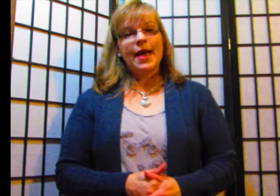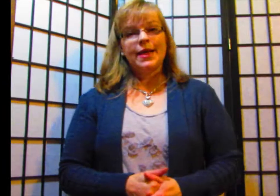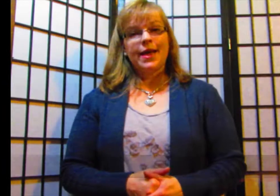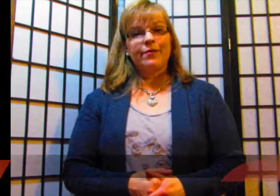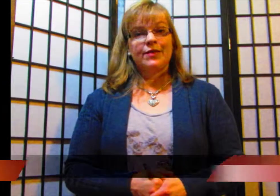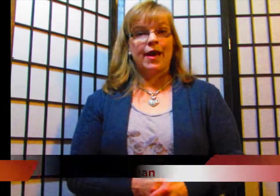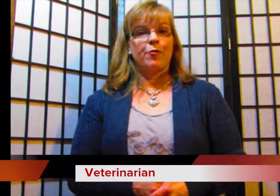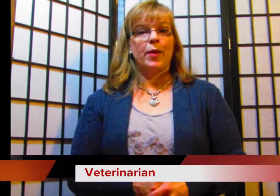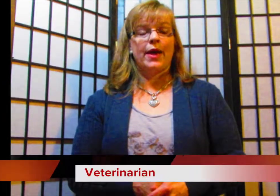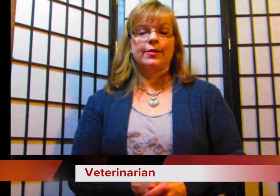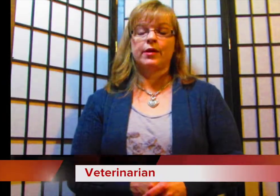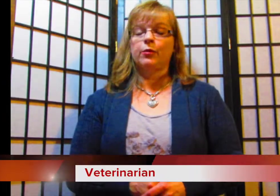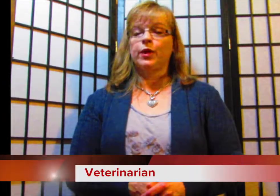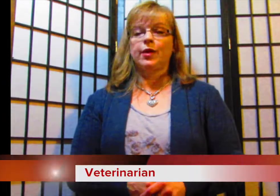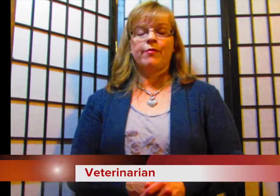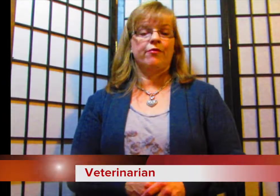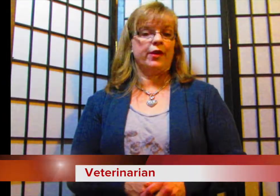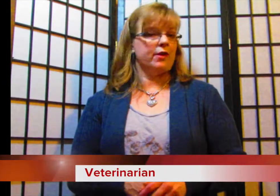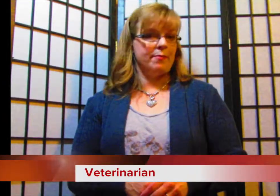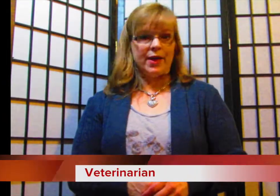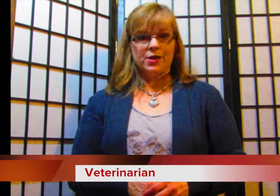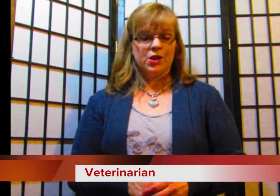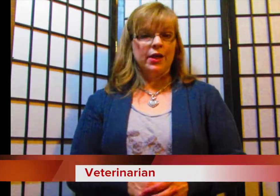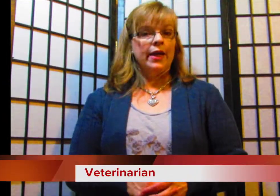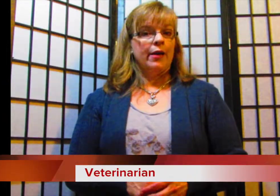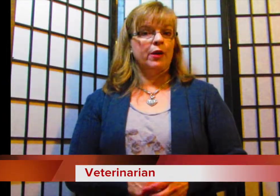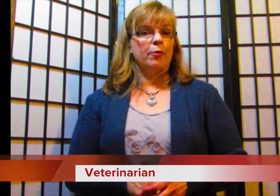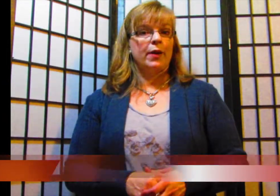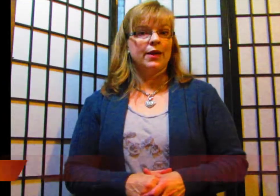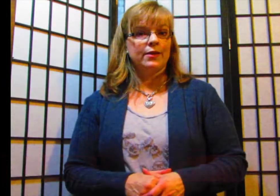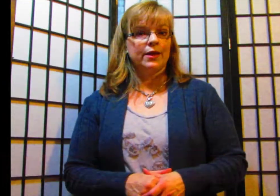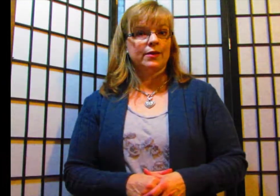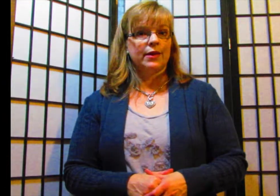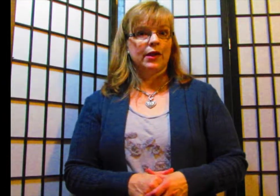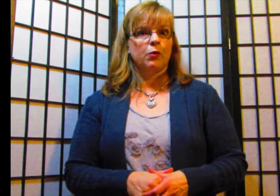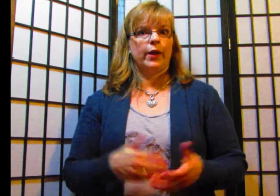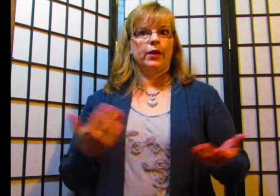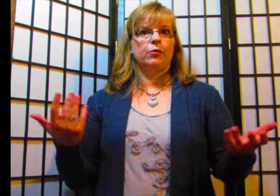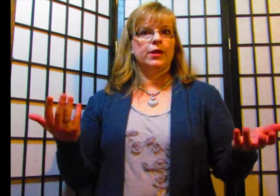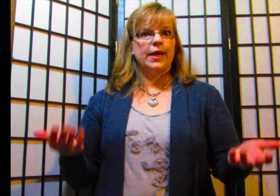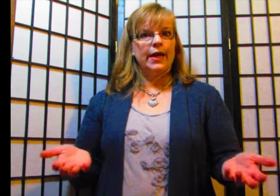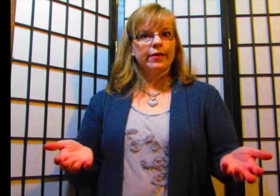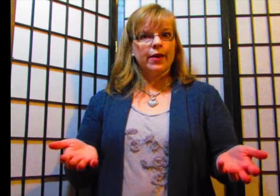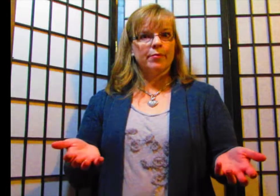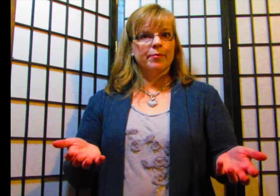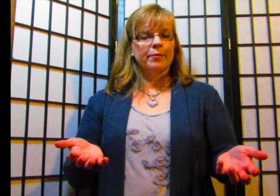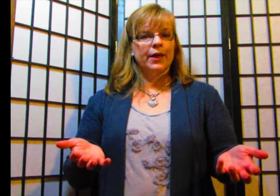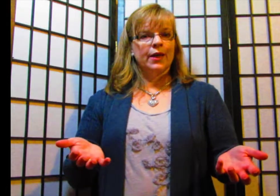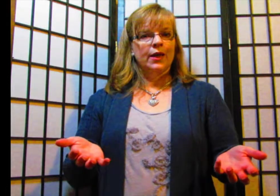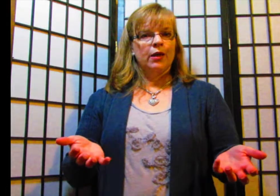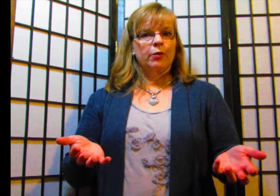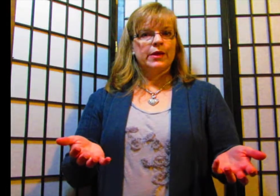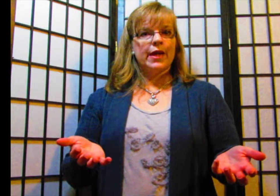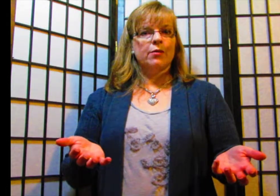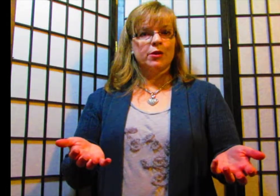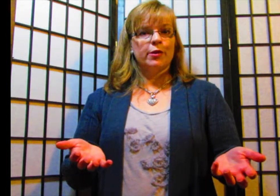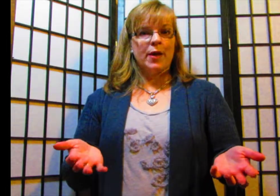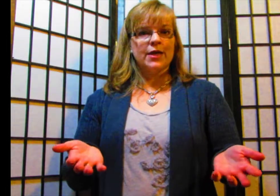Many of us have pets that we love very much. And when our pets get sick, where do we take them? We take them to the pet